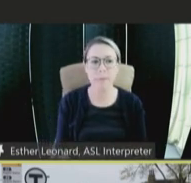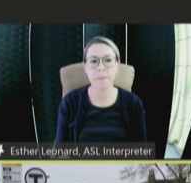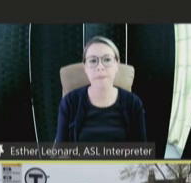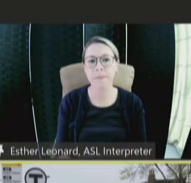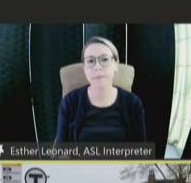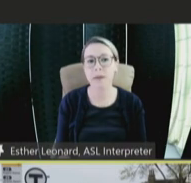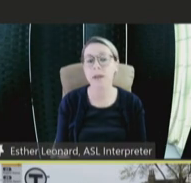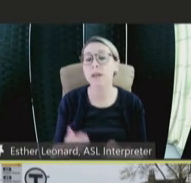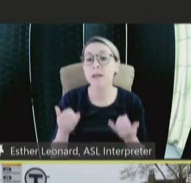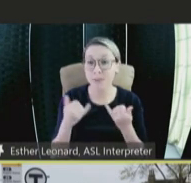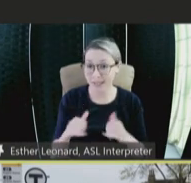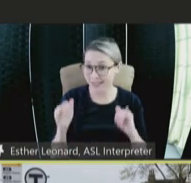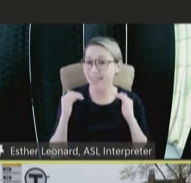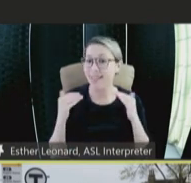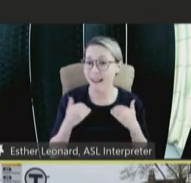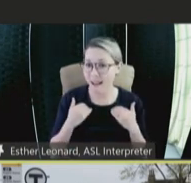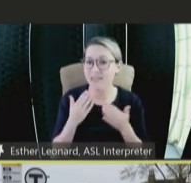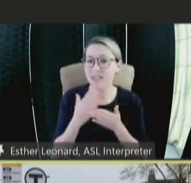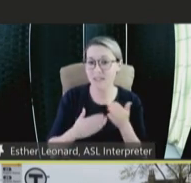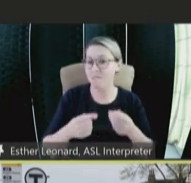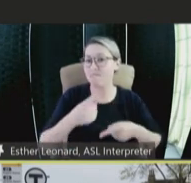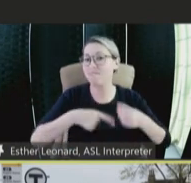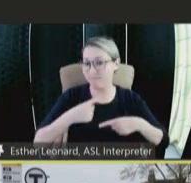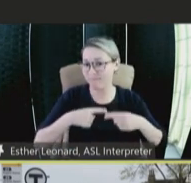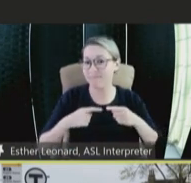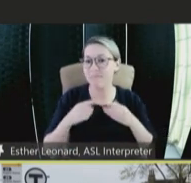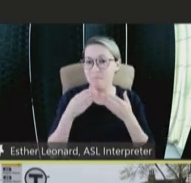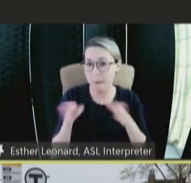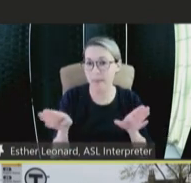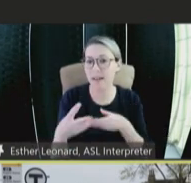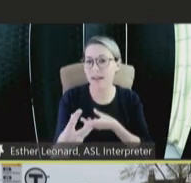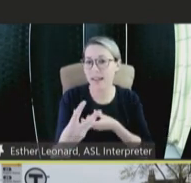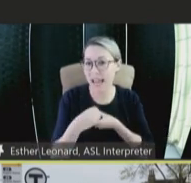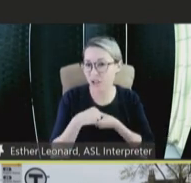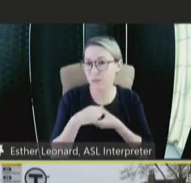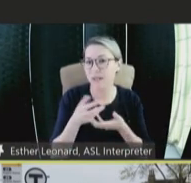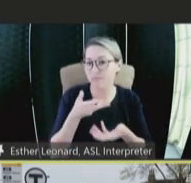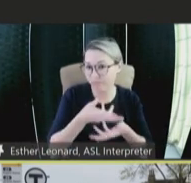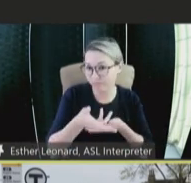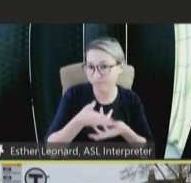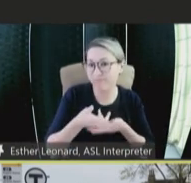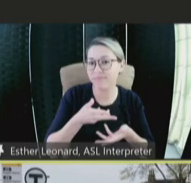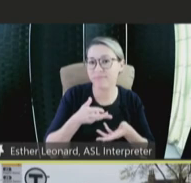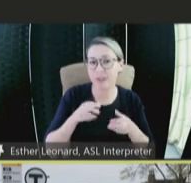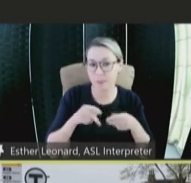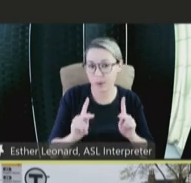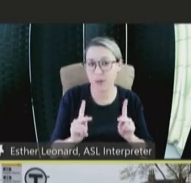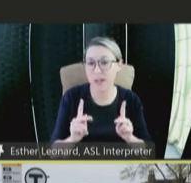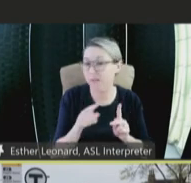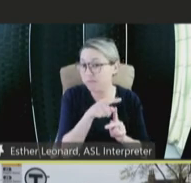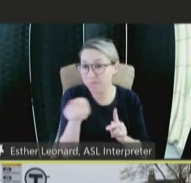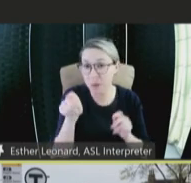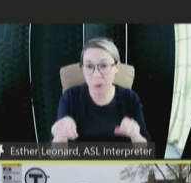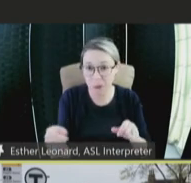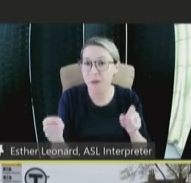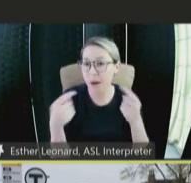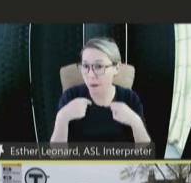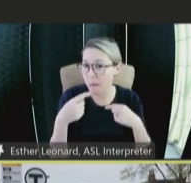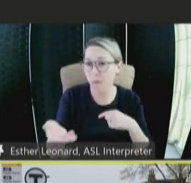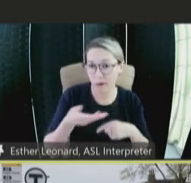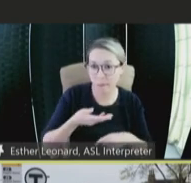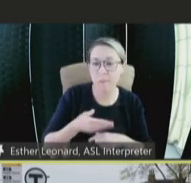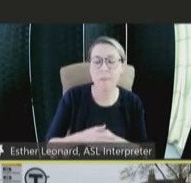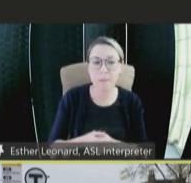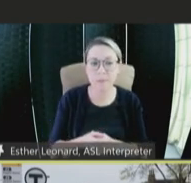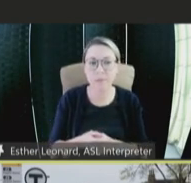We still have some upcoming public engagement opportunities for folks to attend if they'd like,